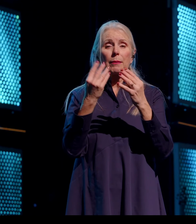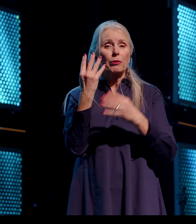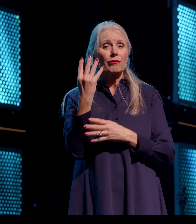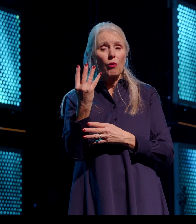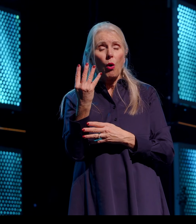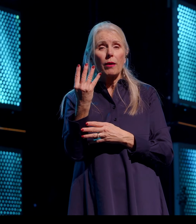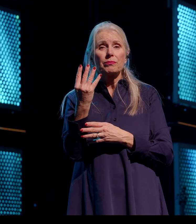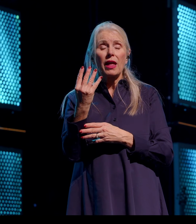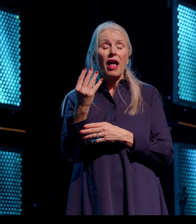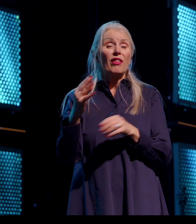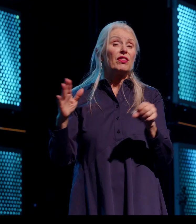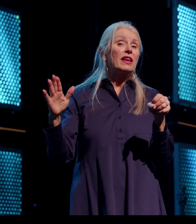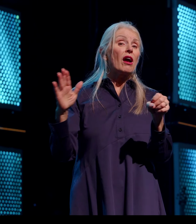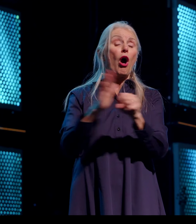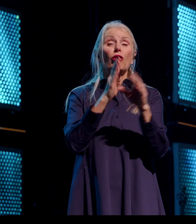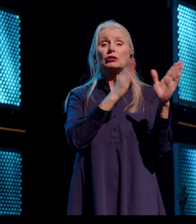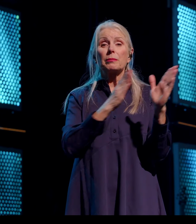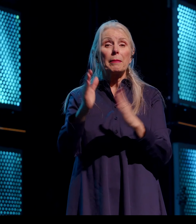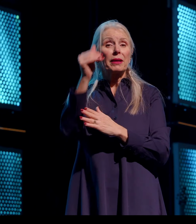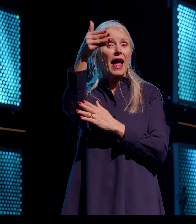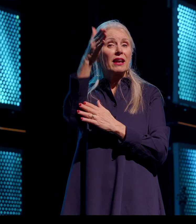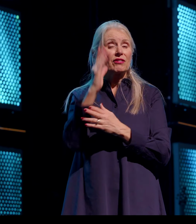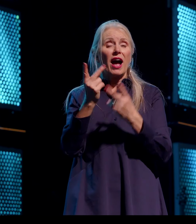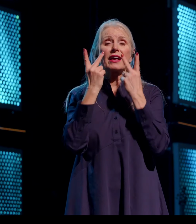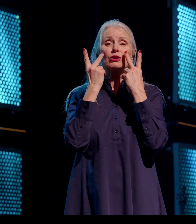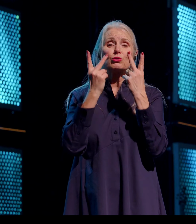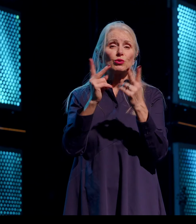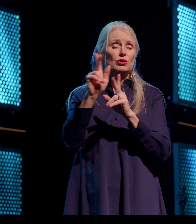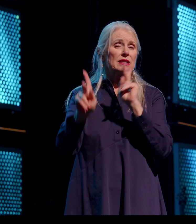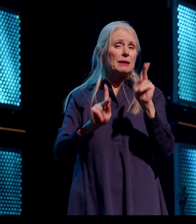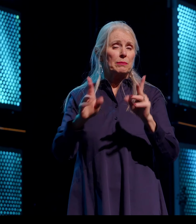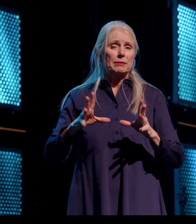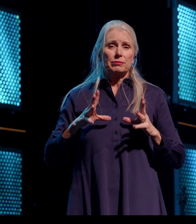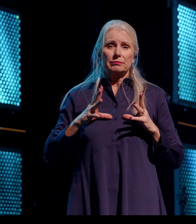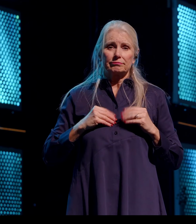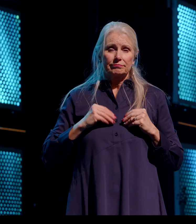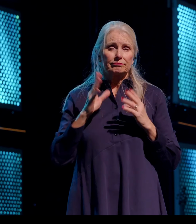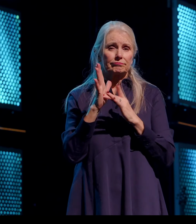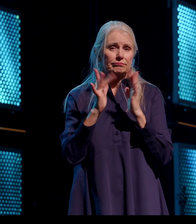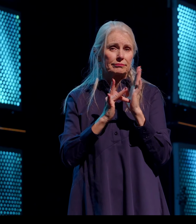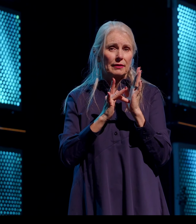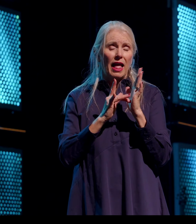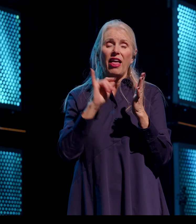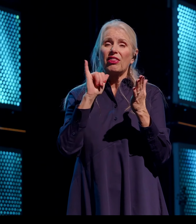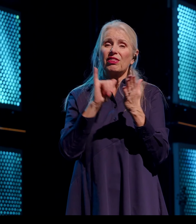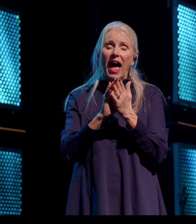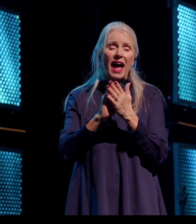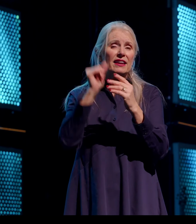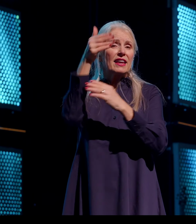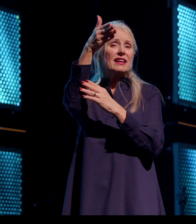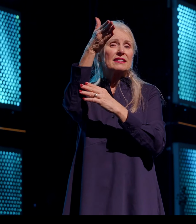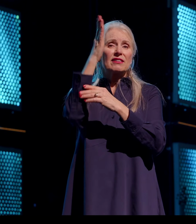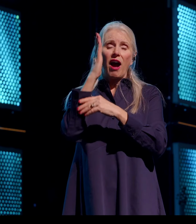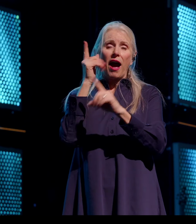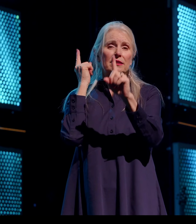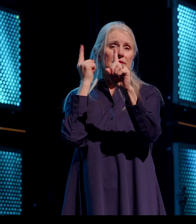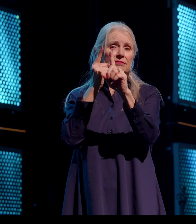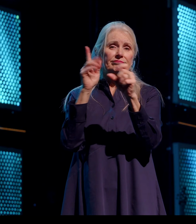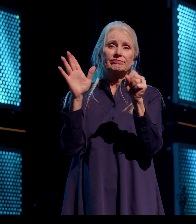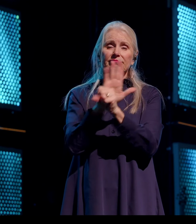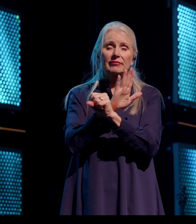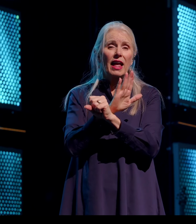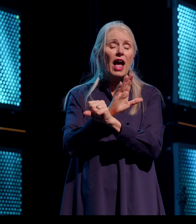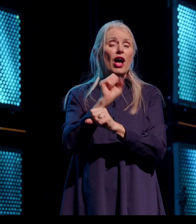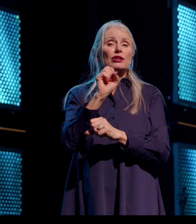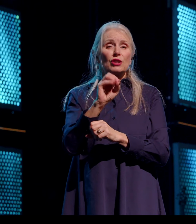The ultimate plan of God is to see people come to Jesus. That's the ultimate plan of God. And I'm not going to read the passage right now,